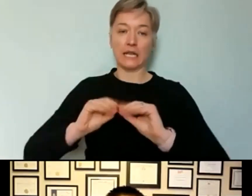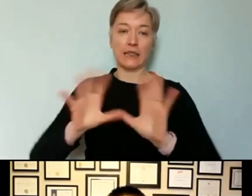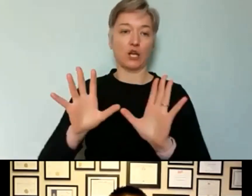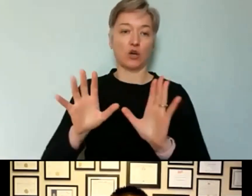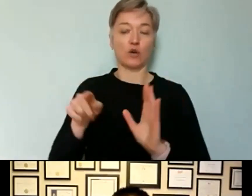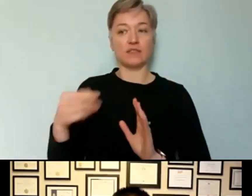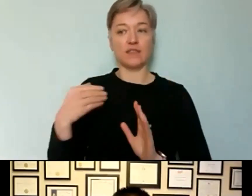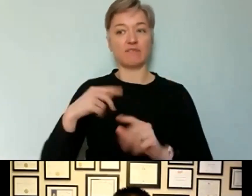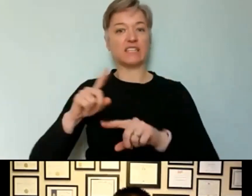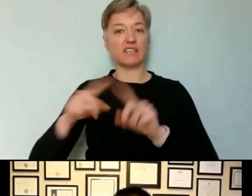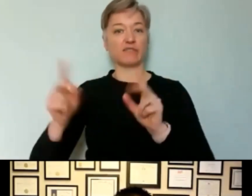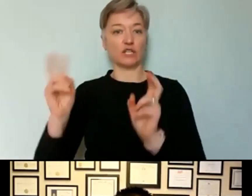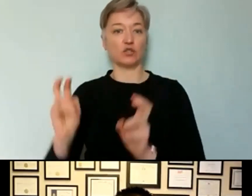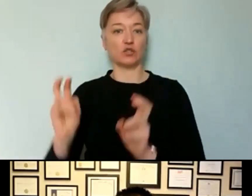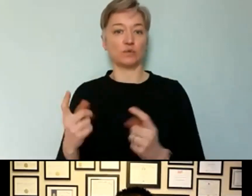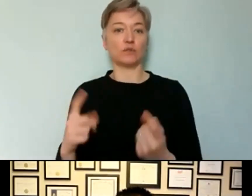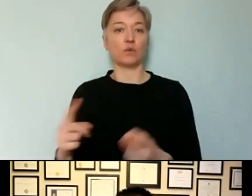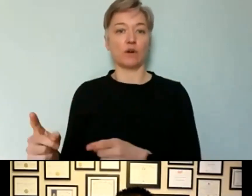issues.